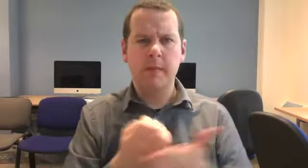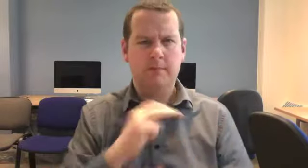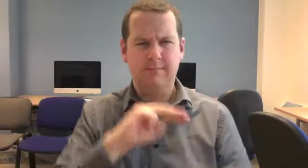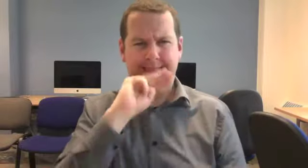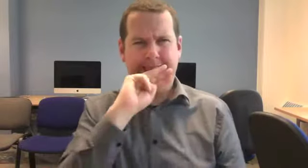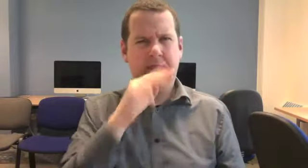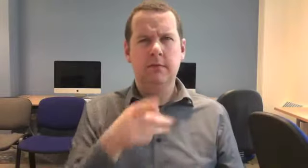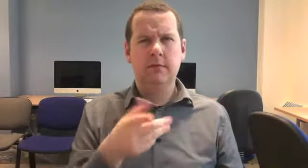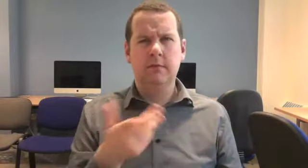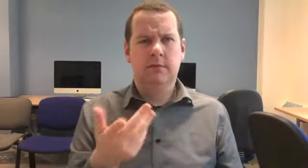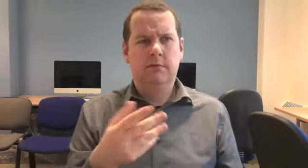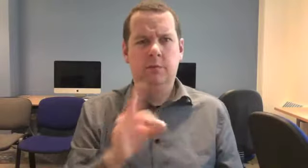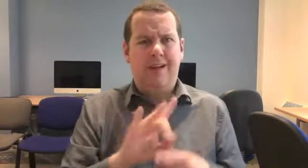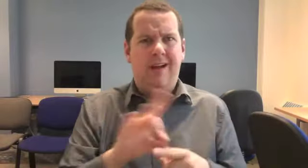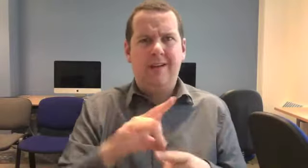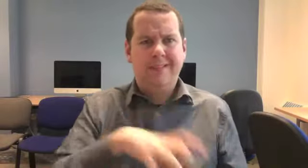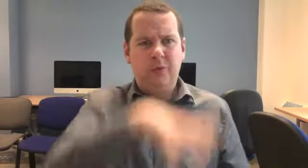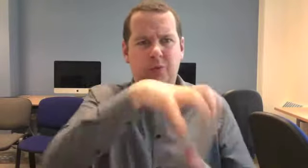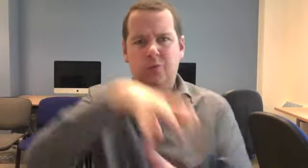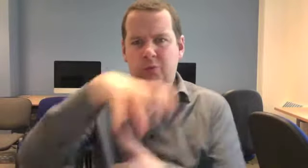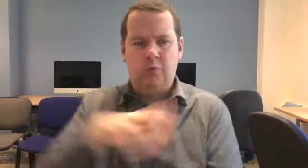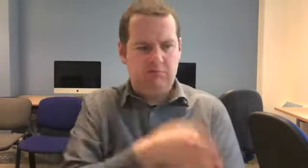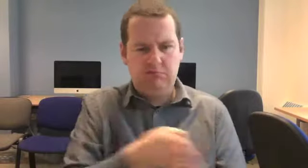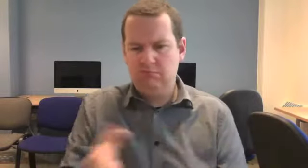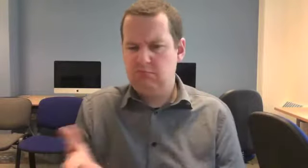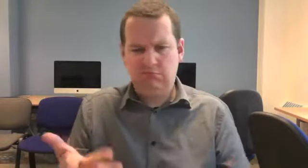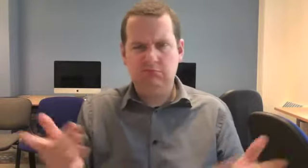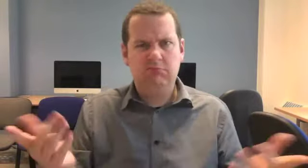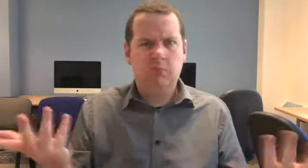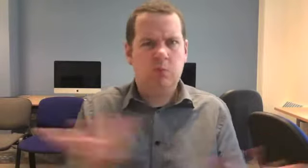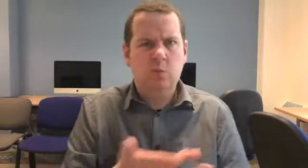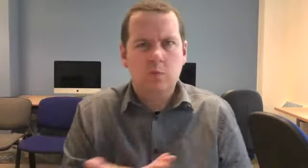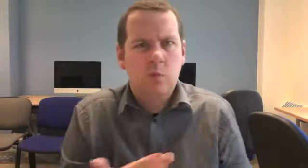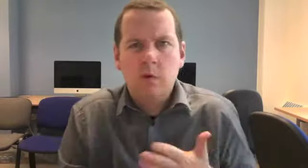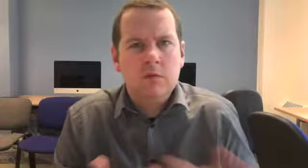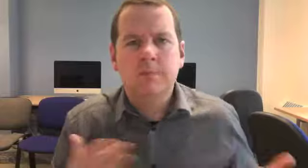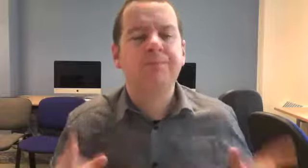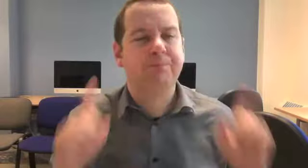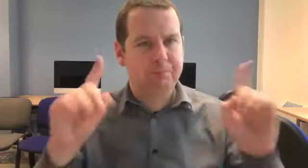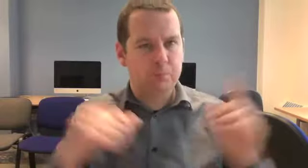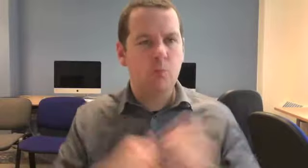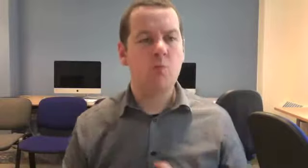So you might be wondering, well, what kind of institutions am I going to be looking at?